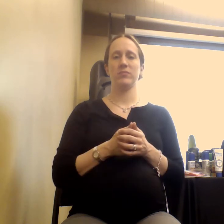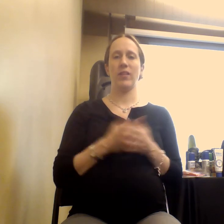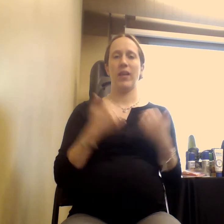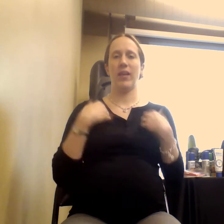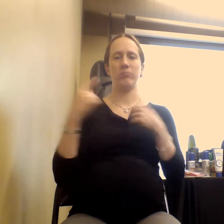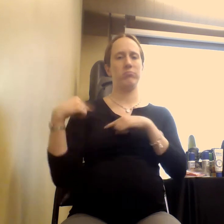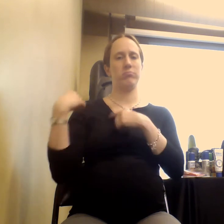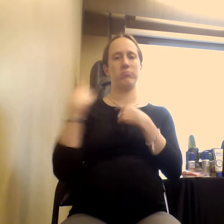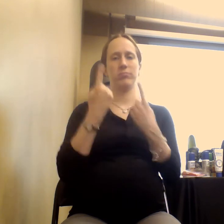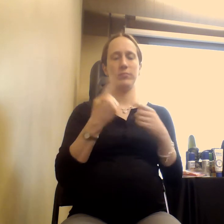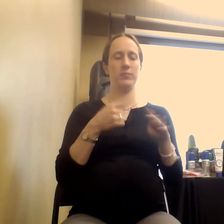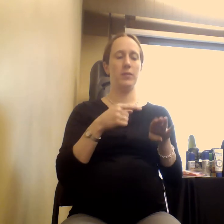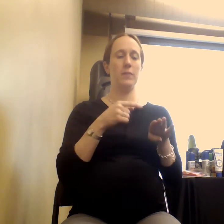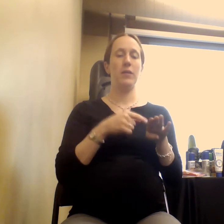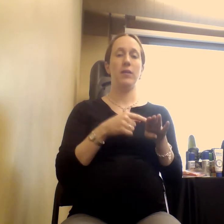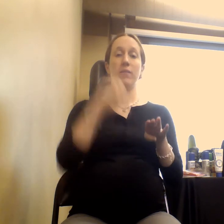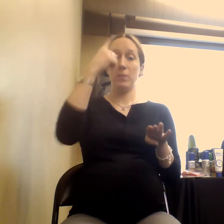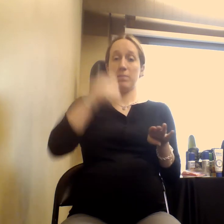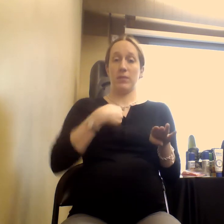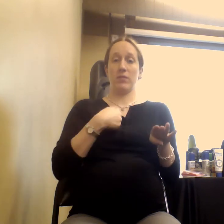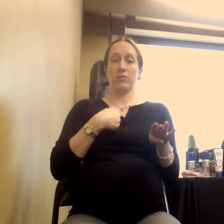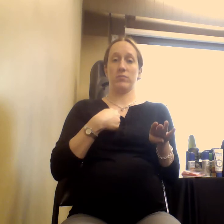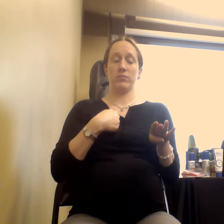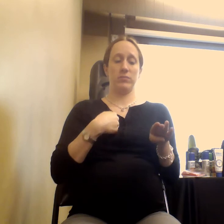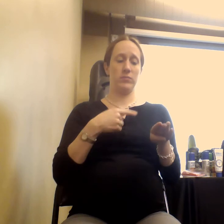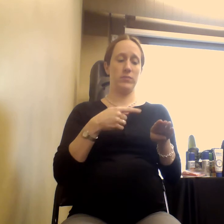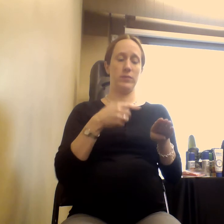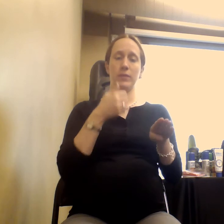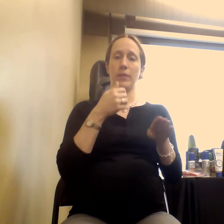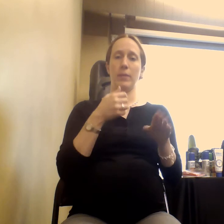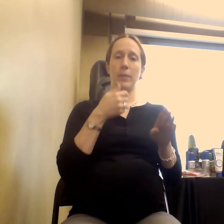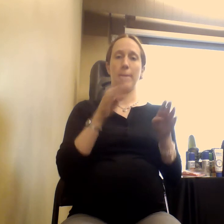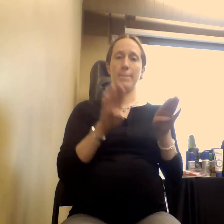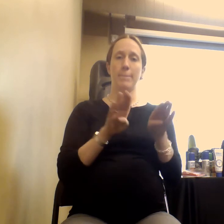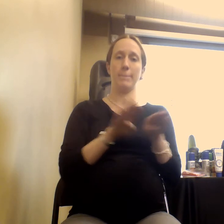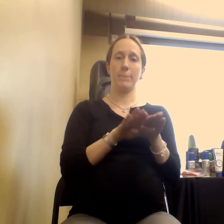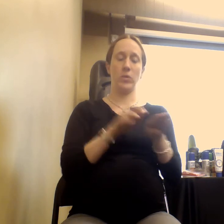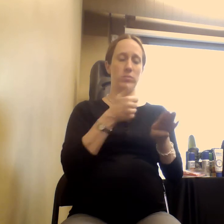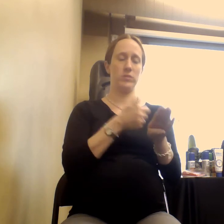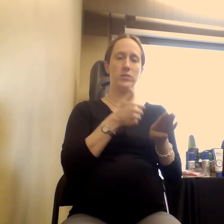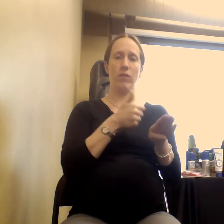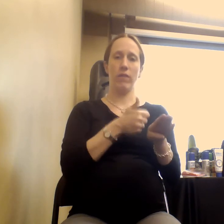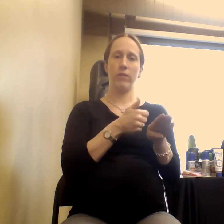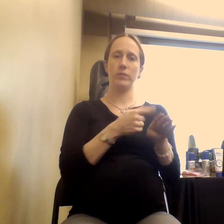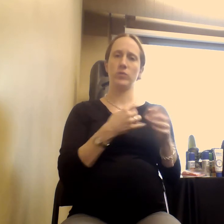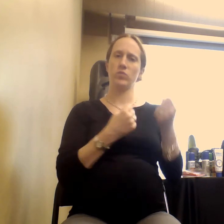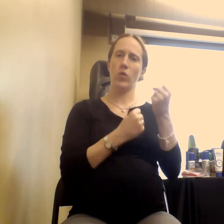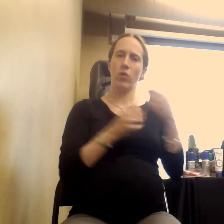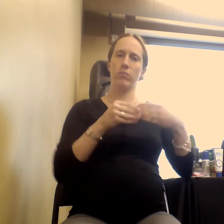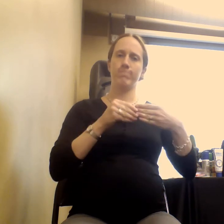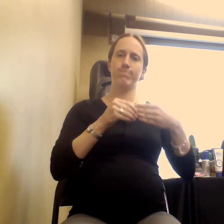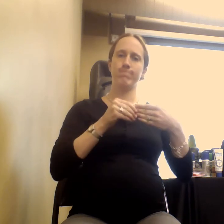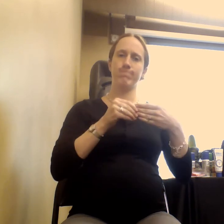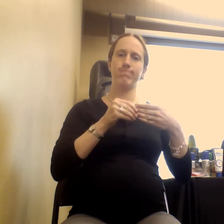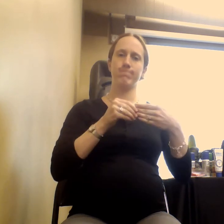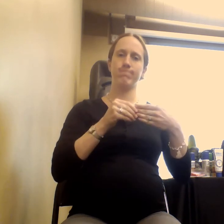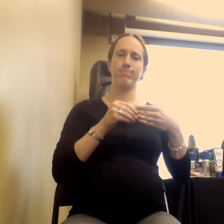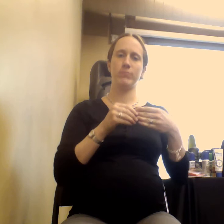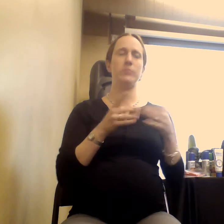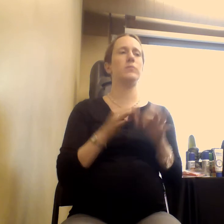boot and not rolling an ankle is the most important thing to me. But running around town, I'm going to use these